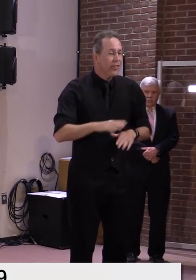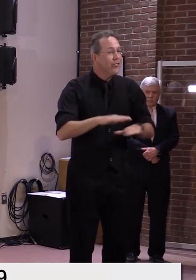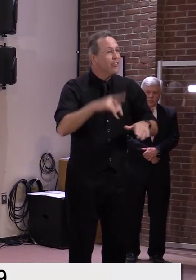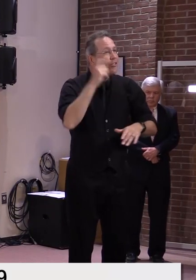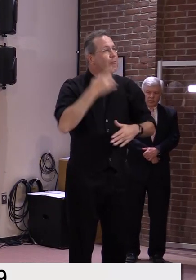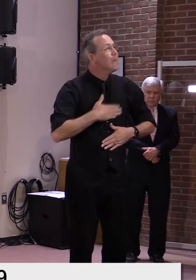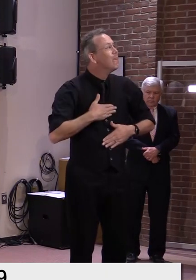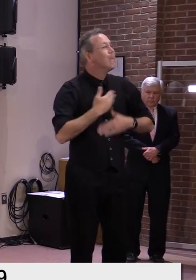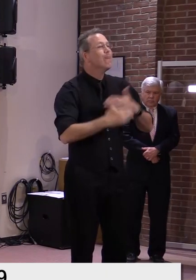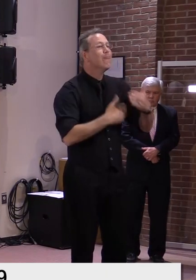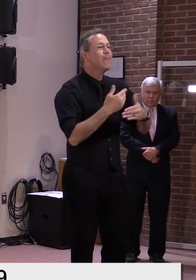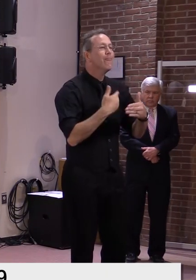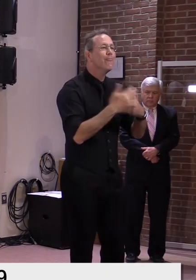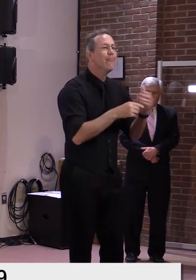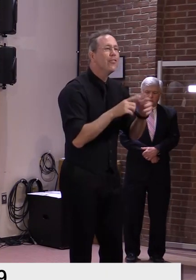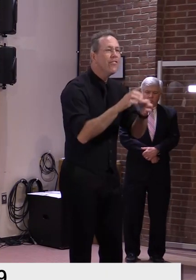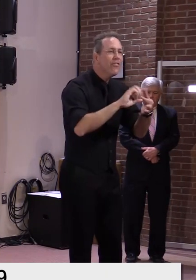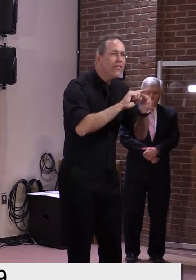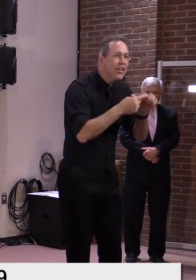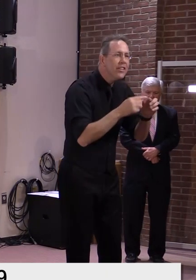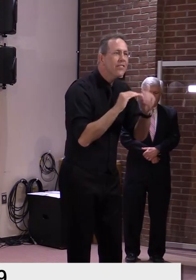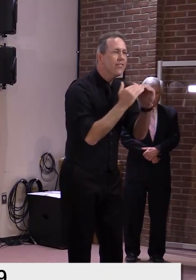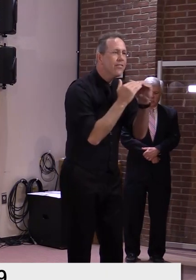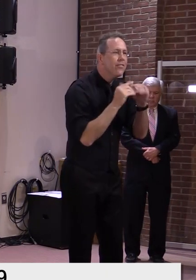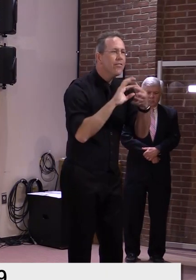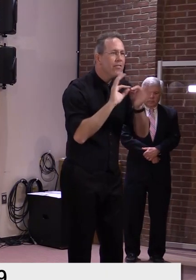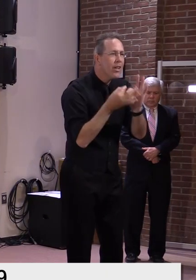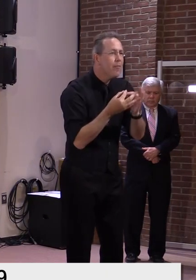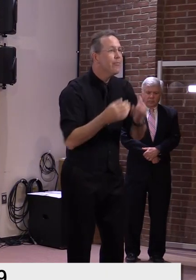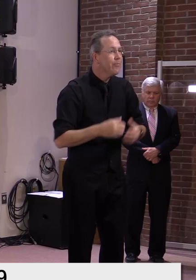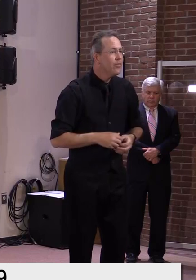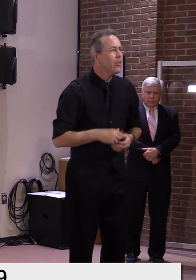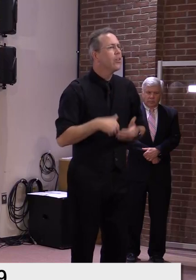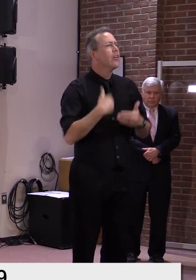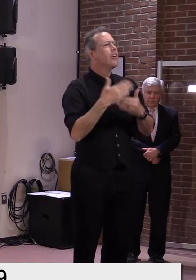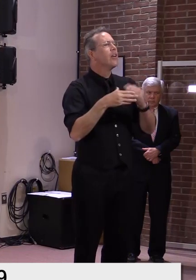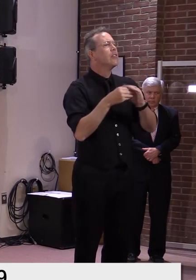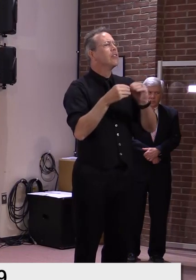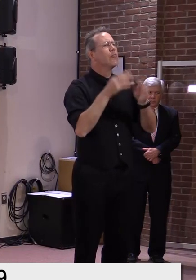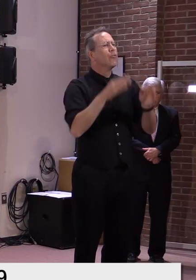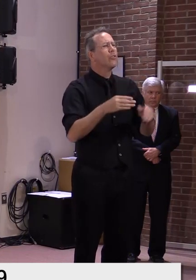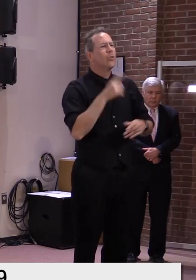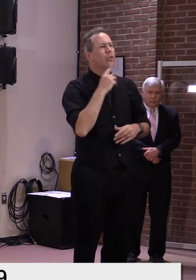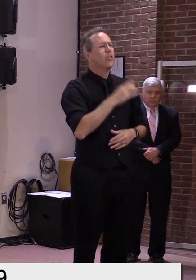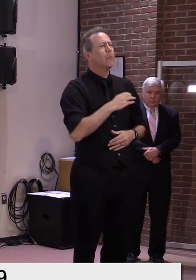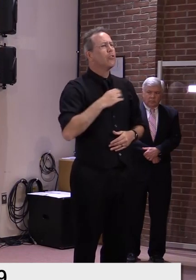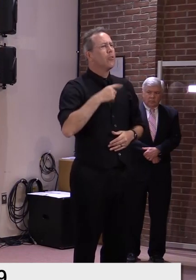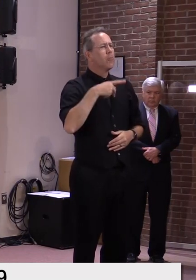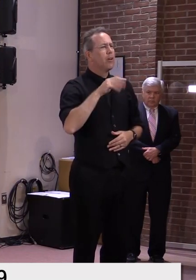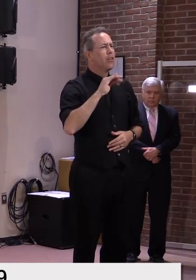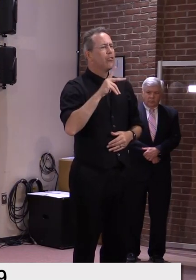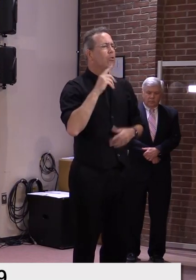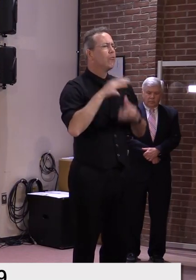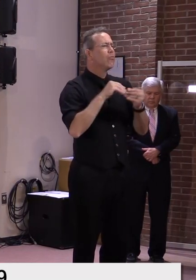much for your time this morning, and now I'm going to turn it over to Commissioner Picek for a modeling update.